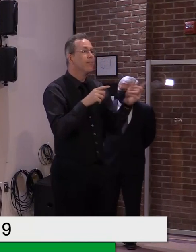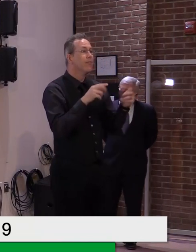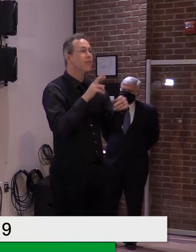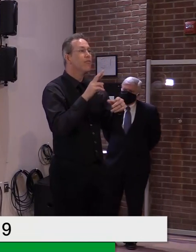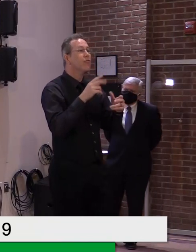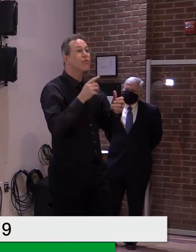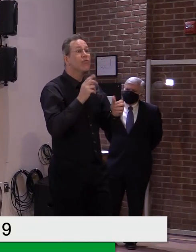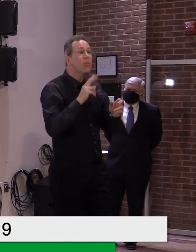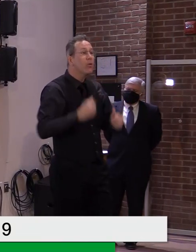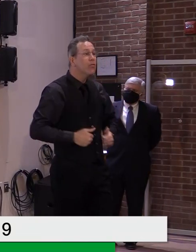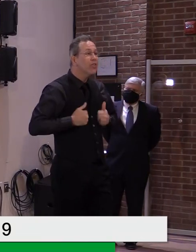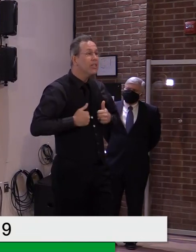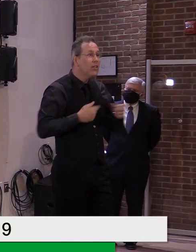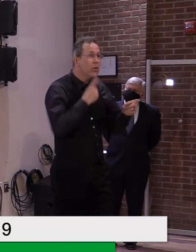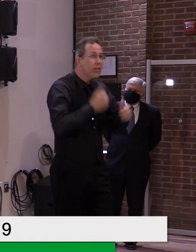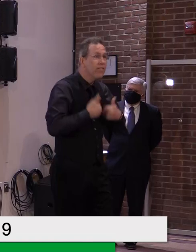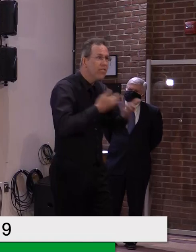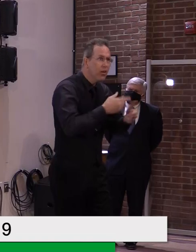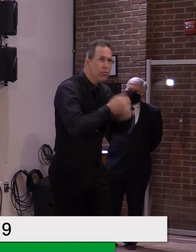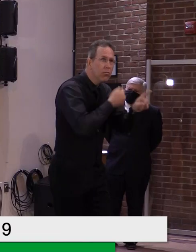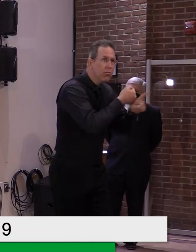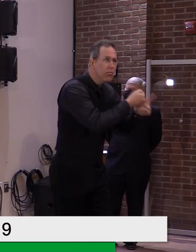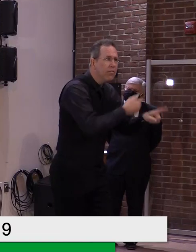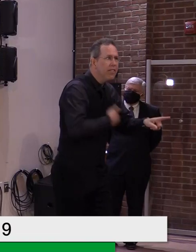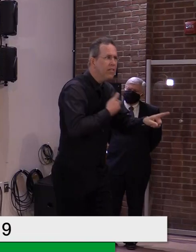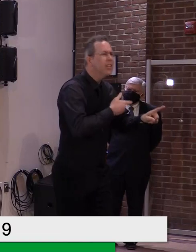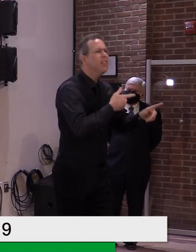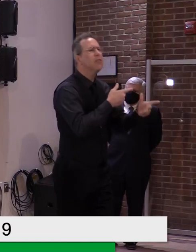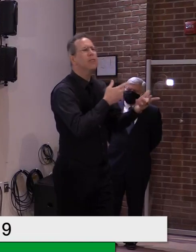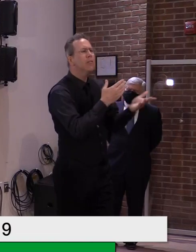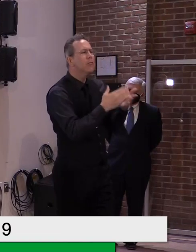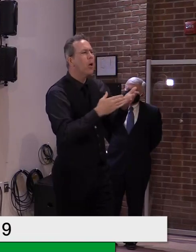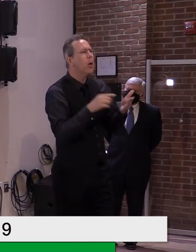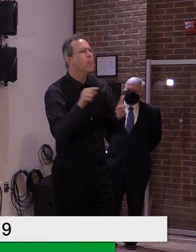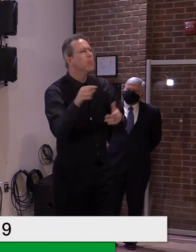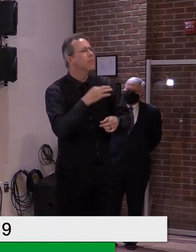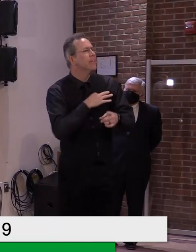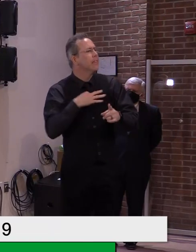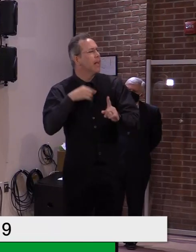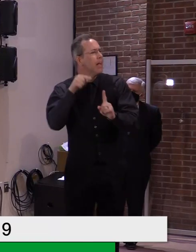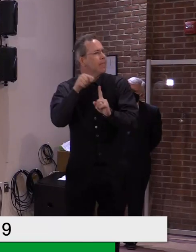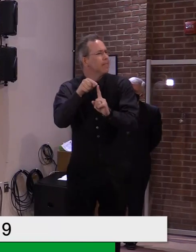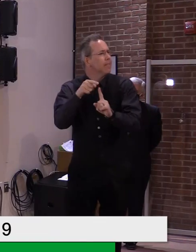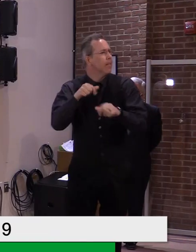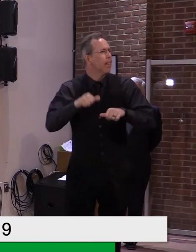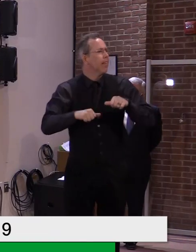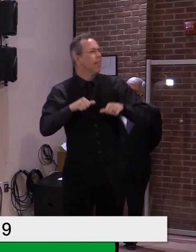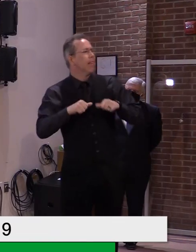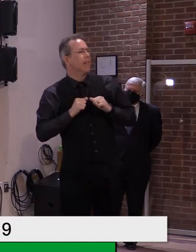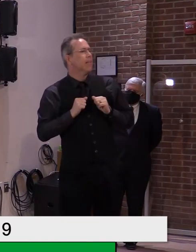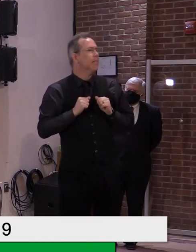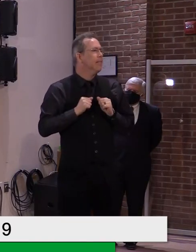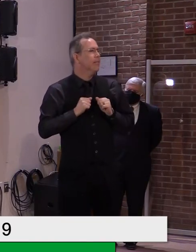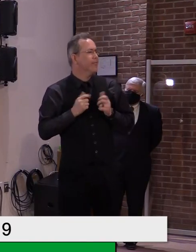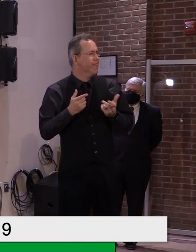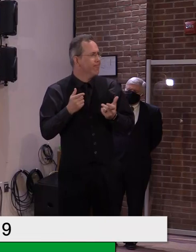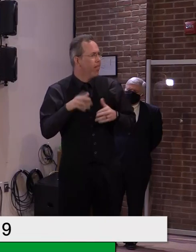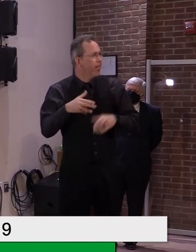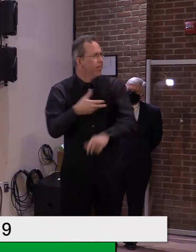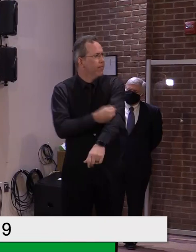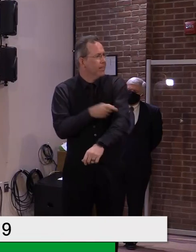still may be staff, especially in parts of the state where there's a lot of virus active in the community,